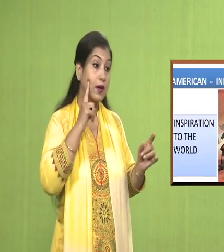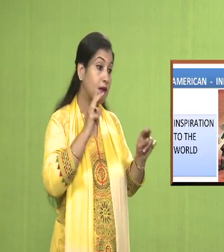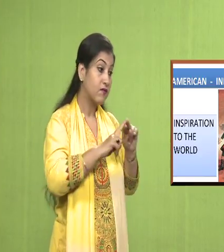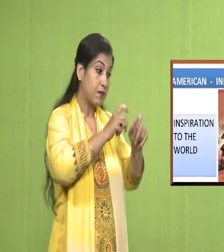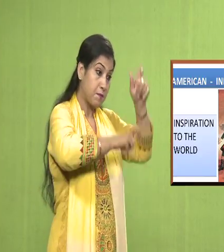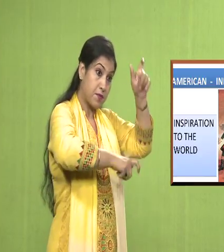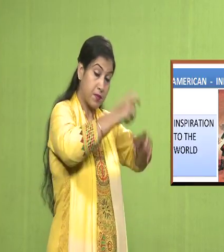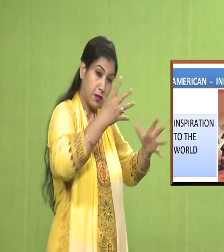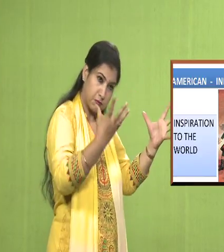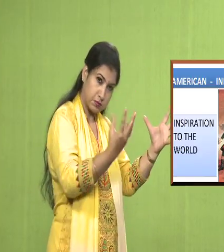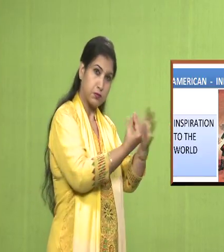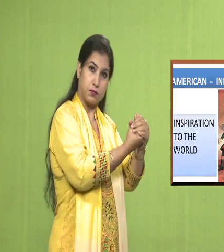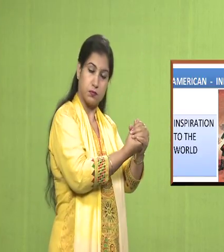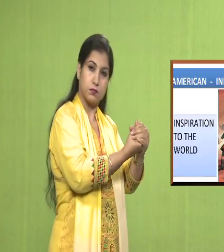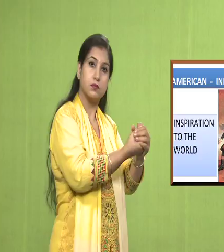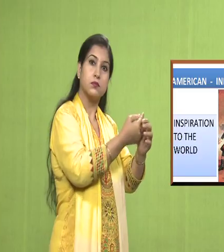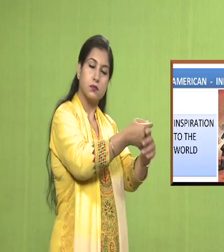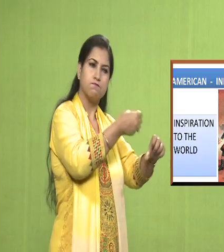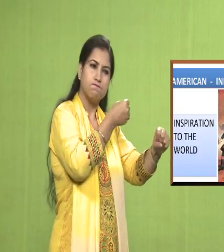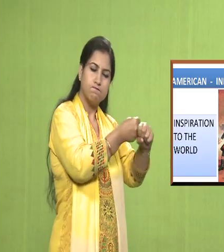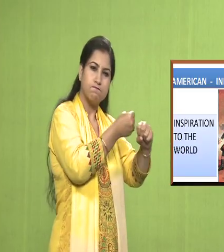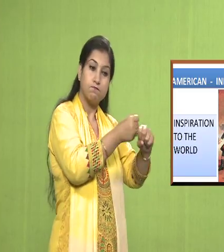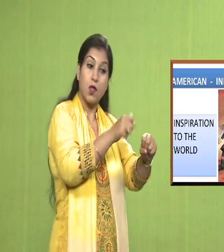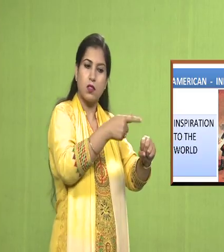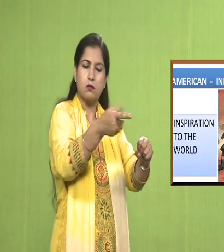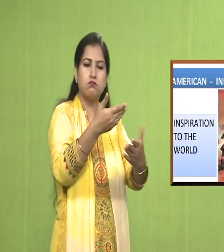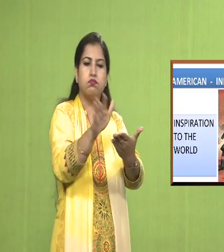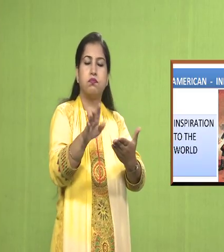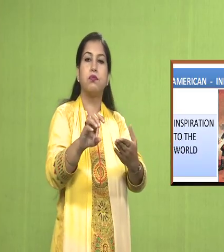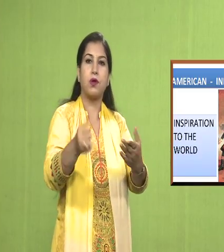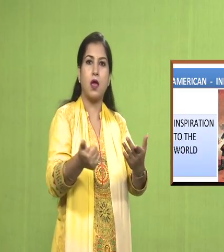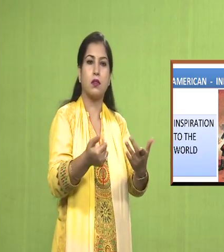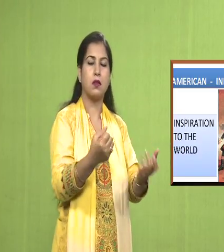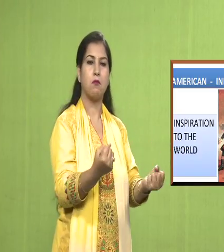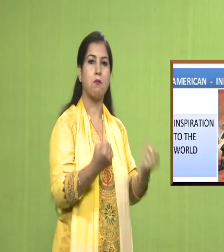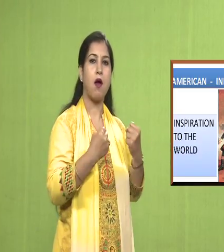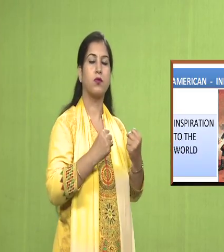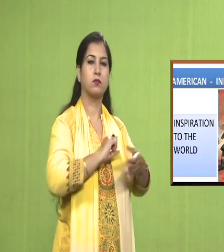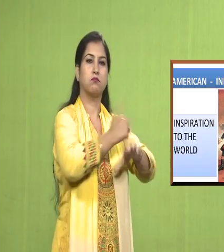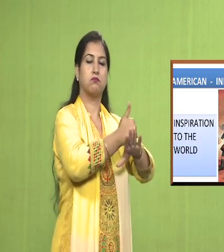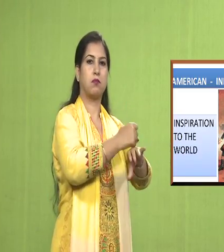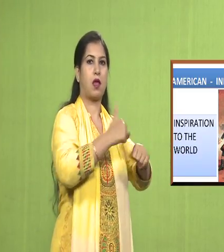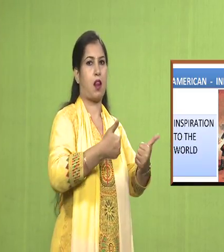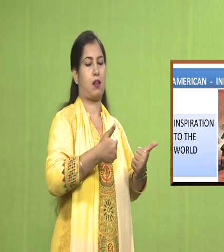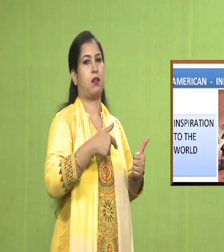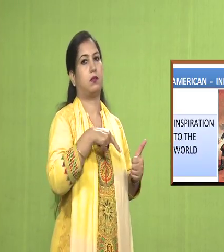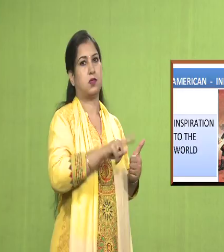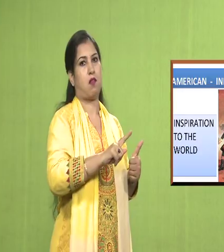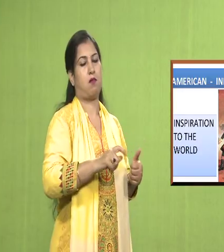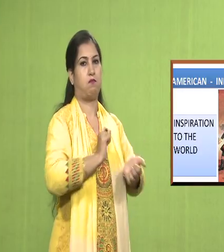country decide to throw away foreign rule, no power on earth can stop them from doing